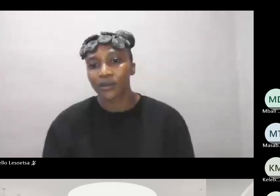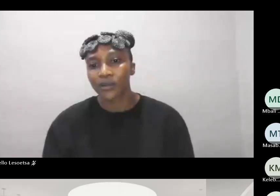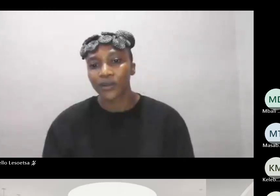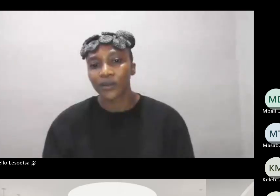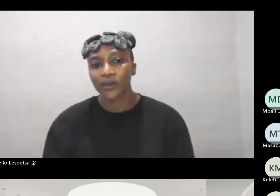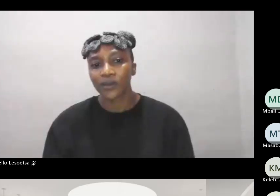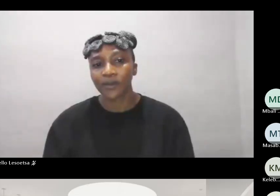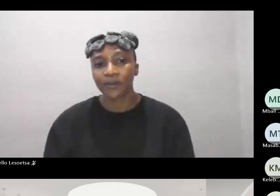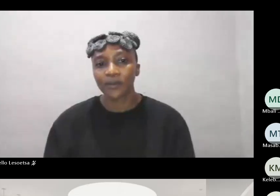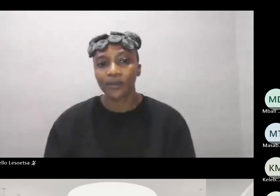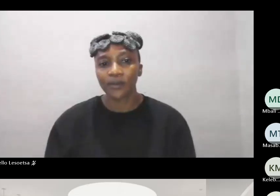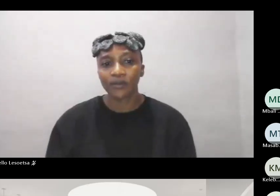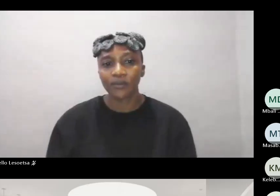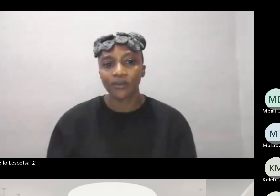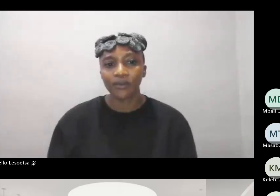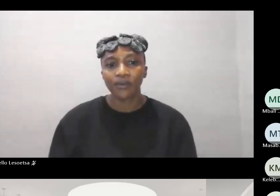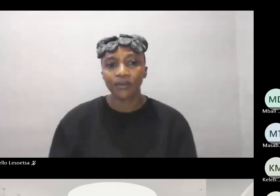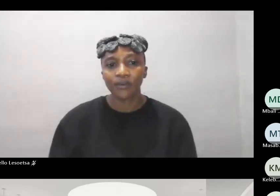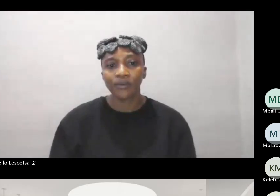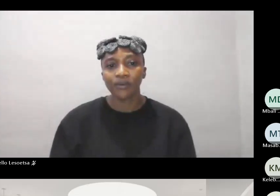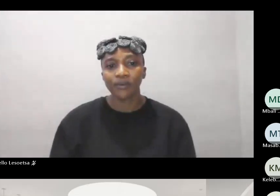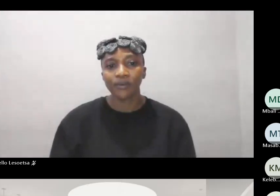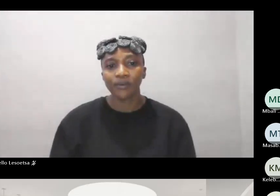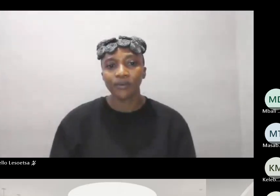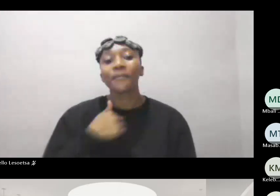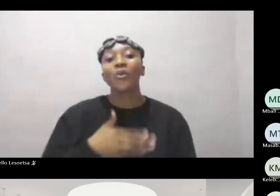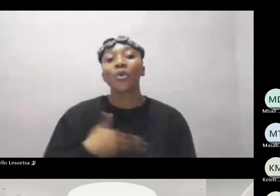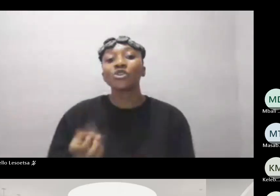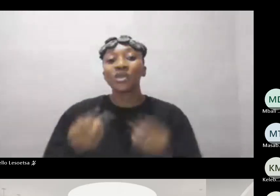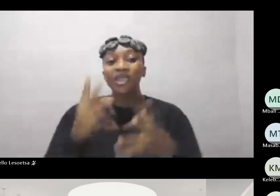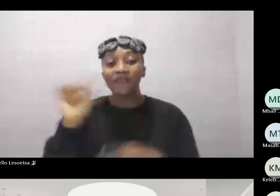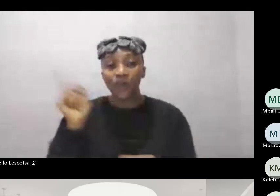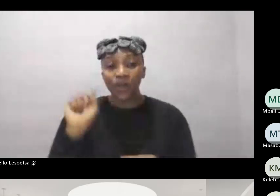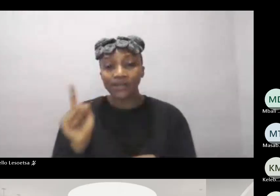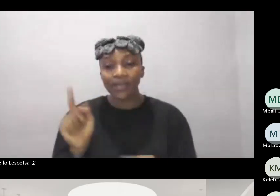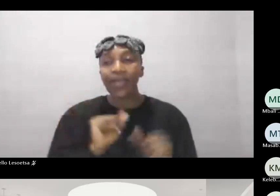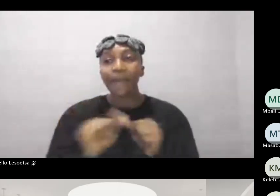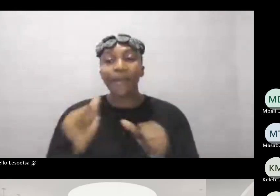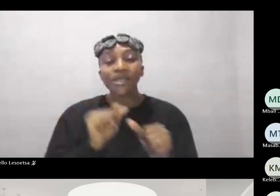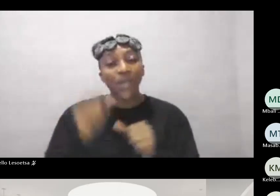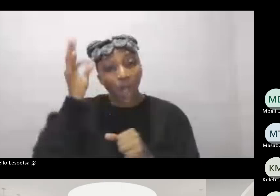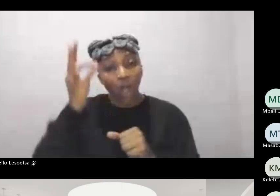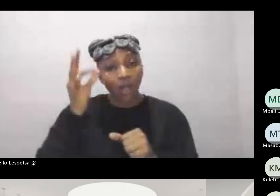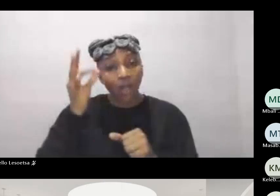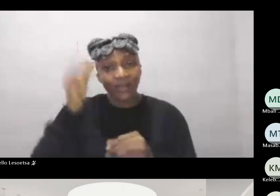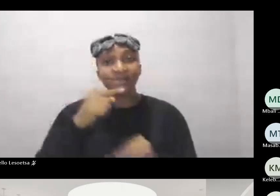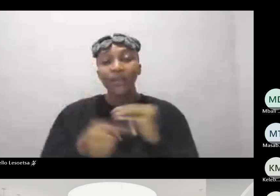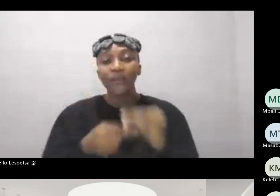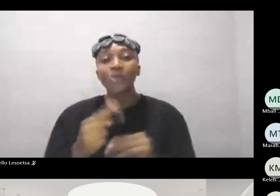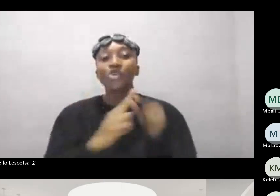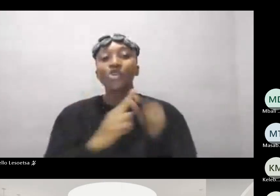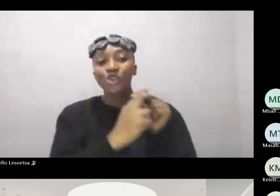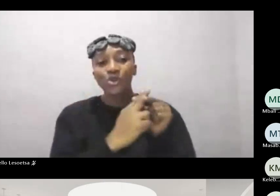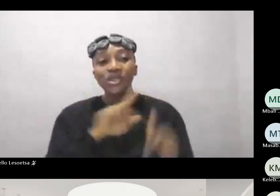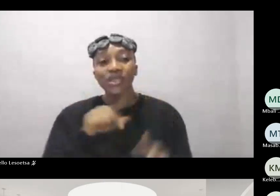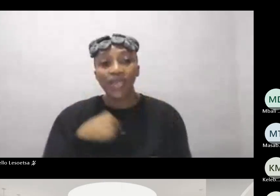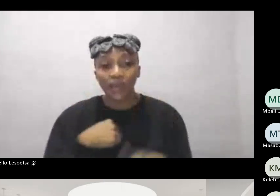to our unit. I was listening to you now speaking about the needs of the students.